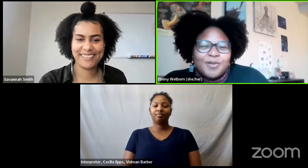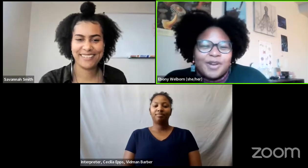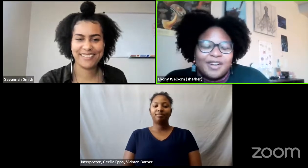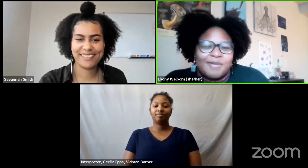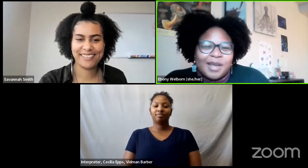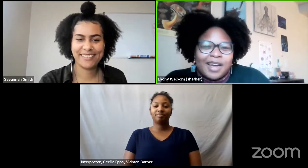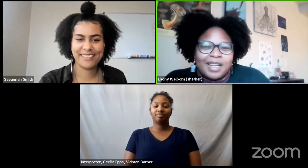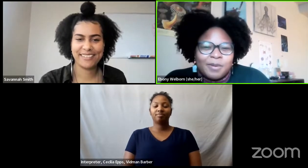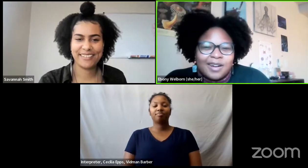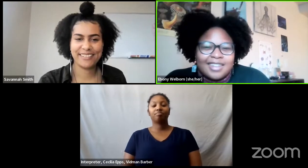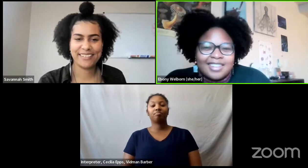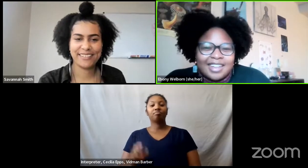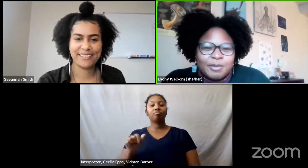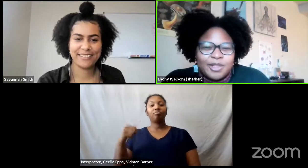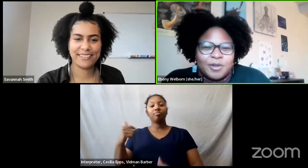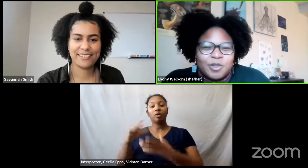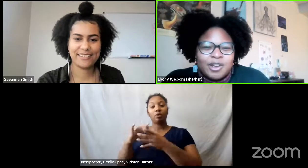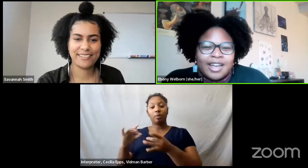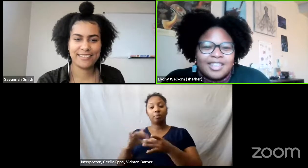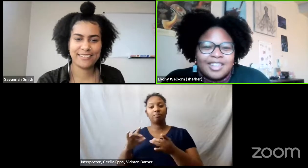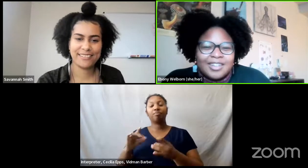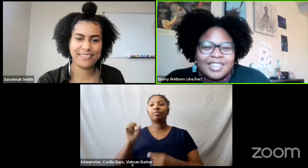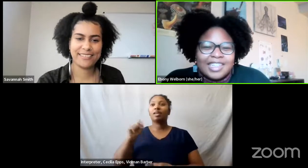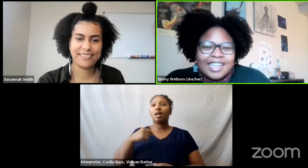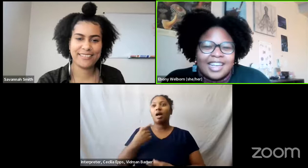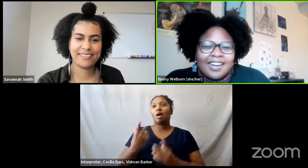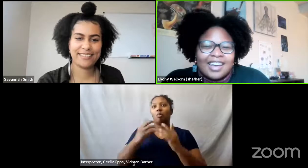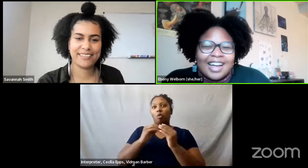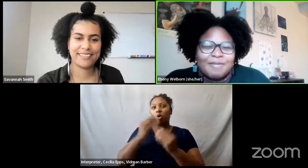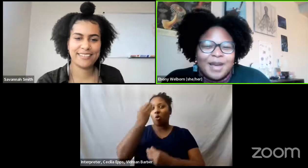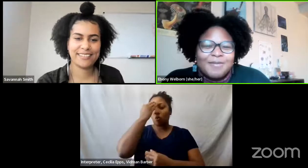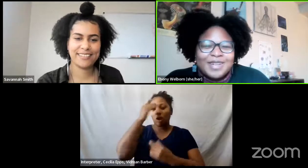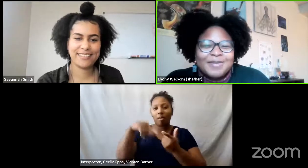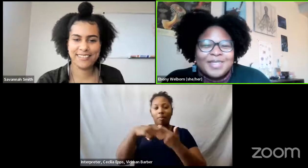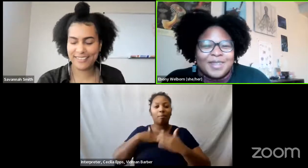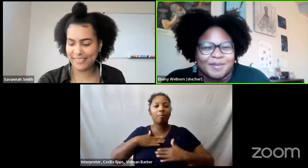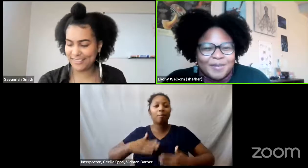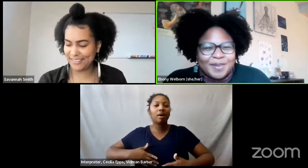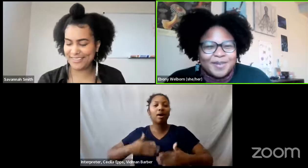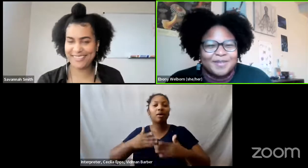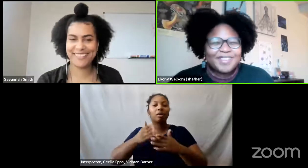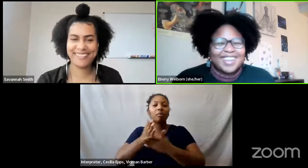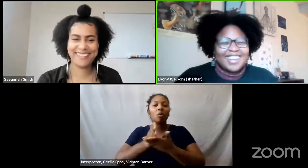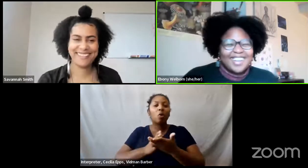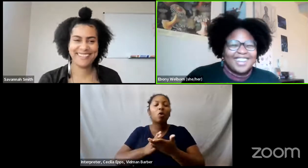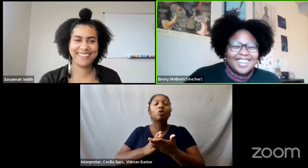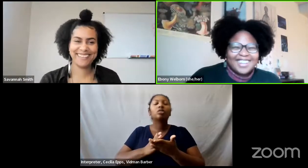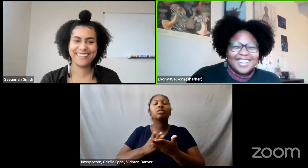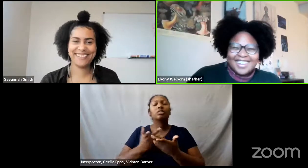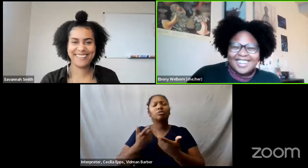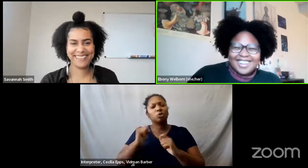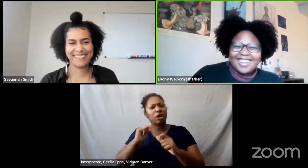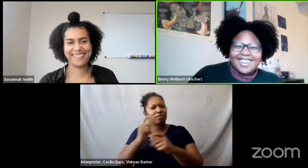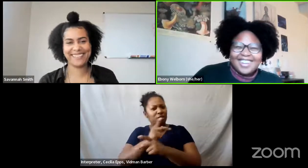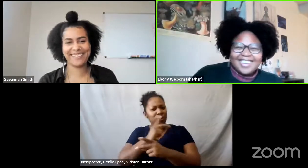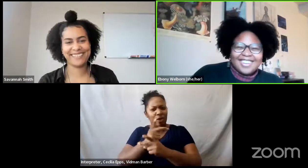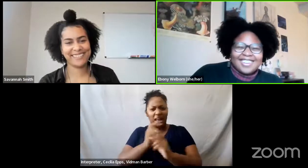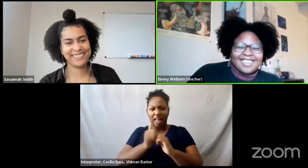Definitely more aware of my body parts. I am still trying to understand how I got my ribs to move.